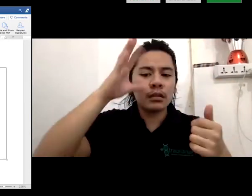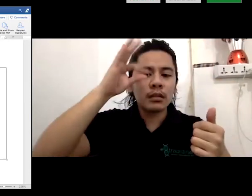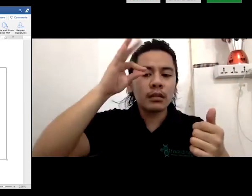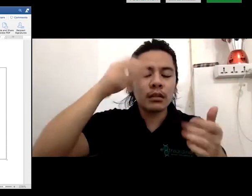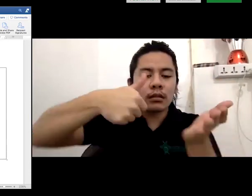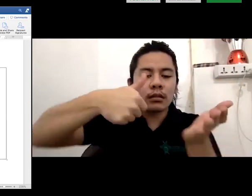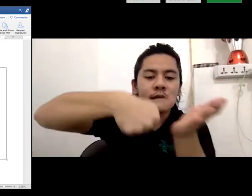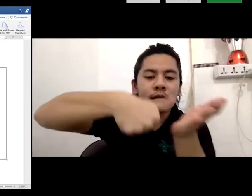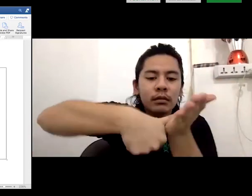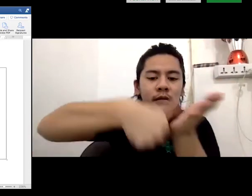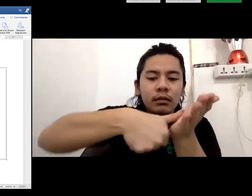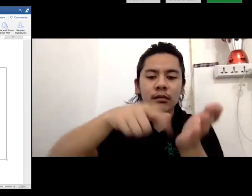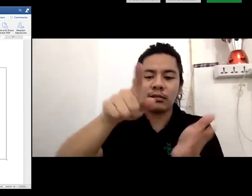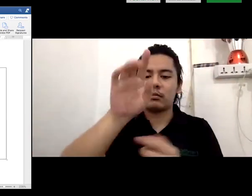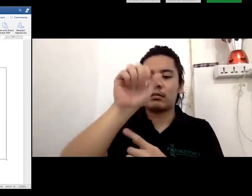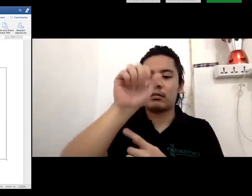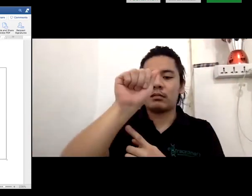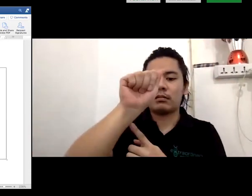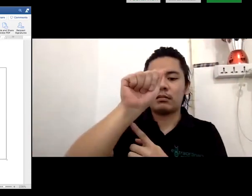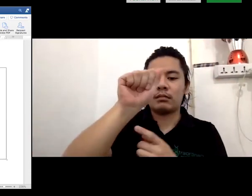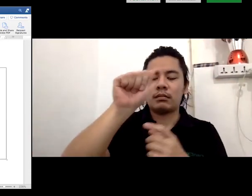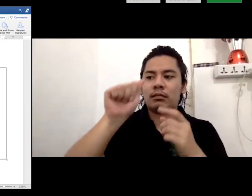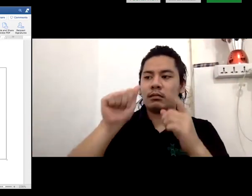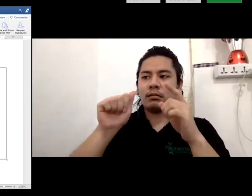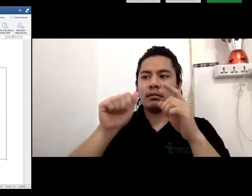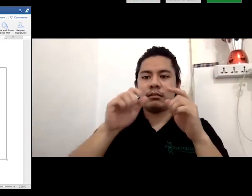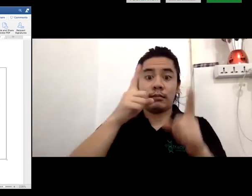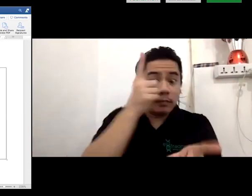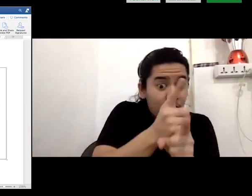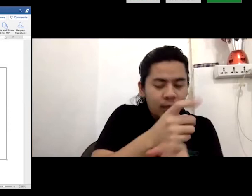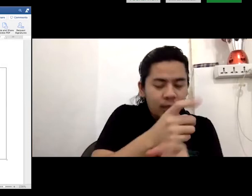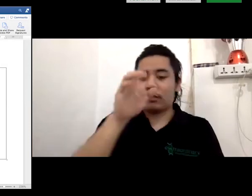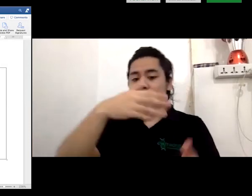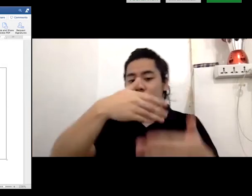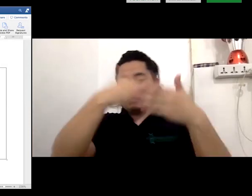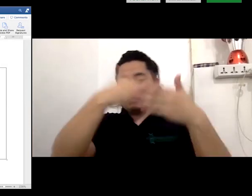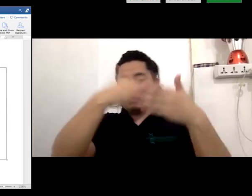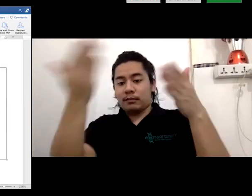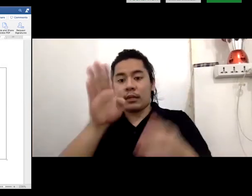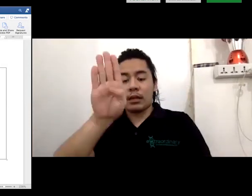This is Shaq. Okay, let's put it to a vote.